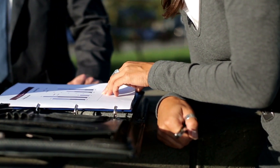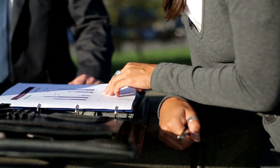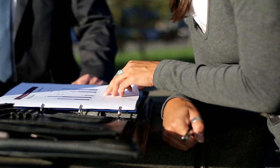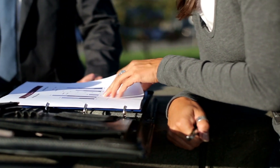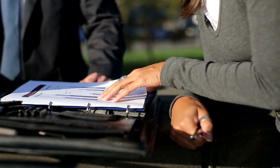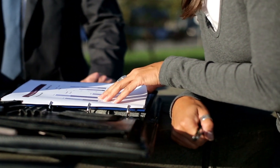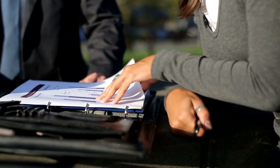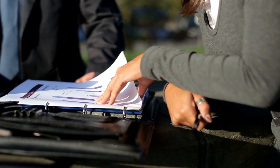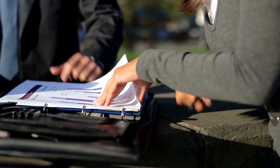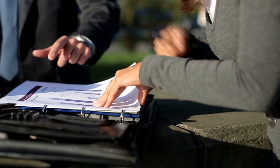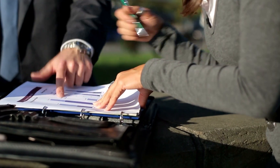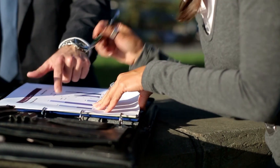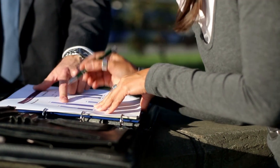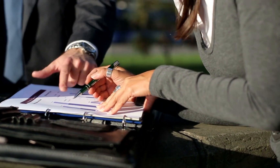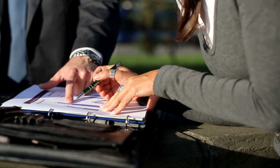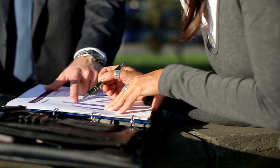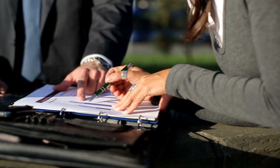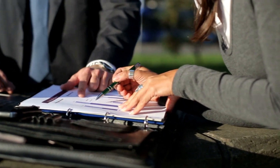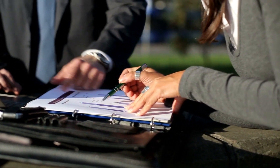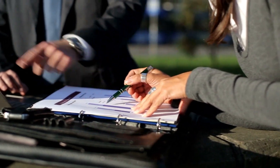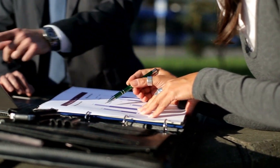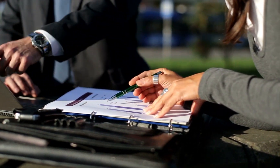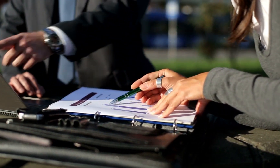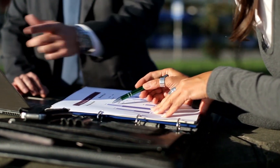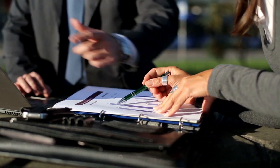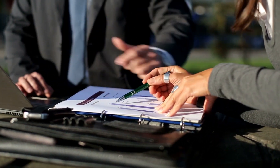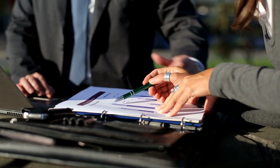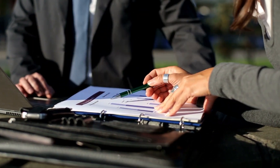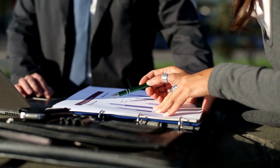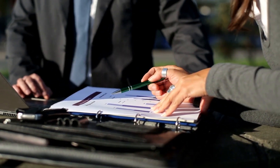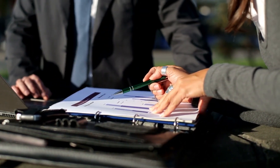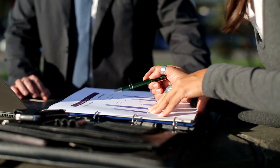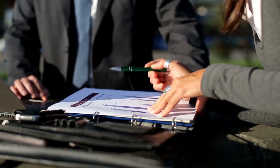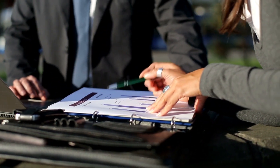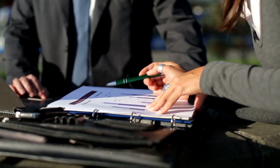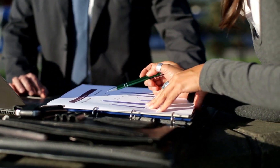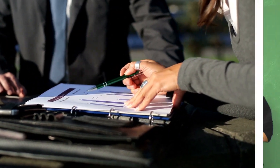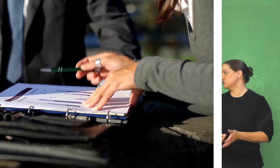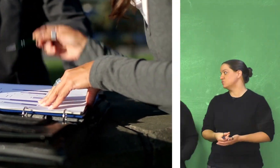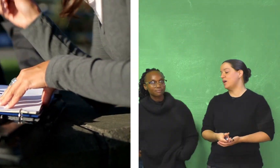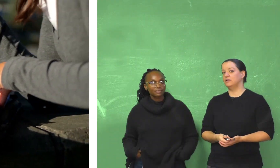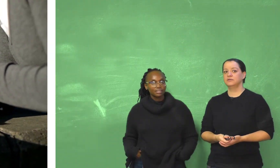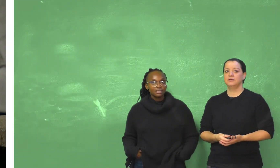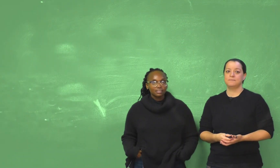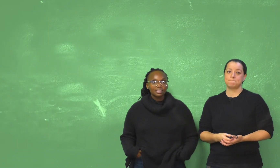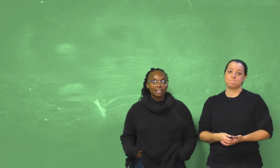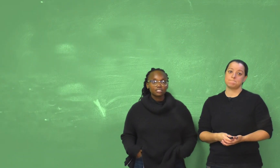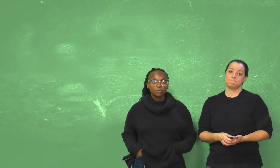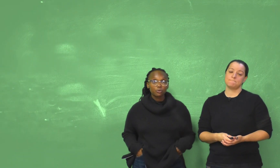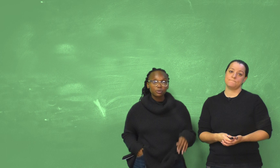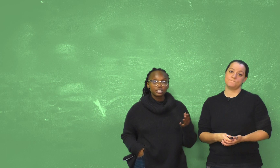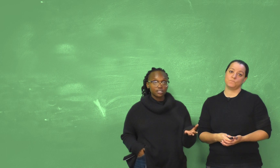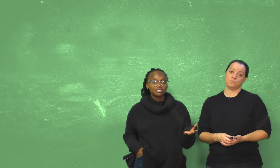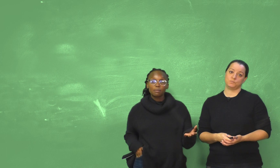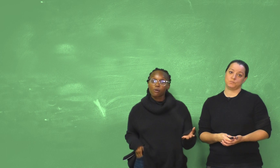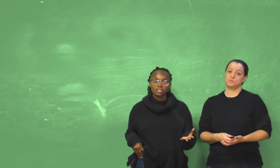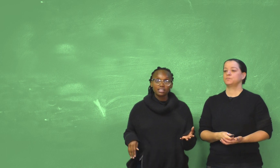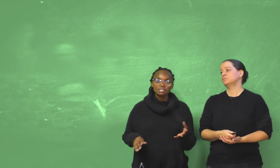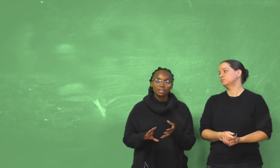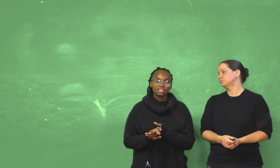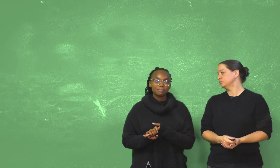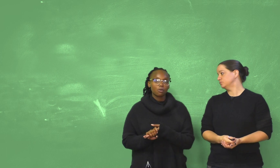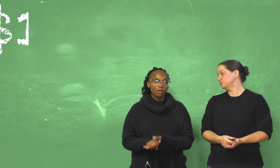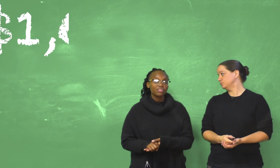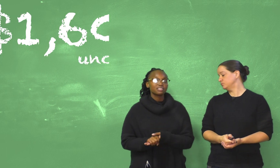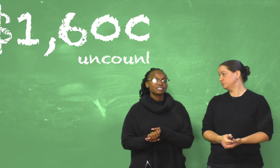looking where to put a new headquarters or a new hospital, census data can impact some of those local decisions as well. Yeah, and so we really want to stress how important it